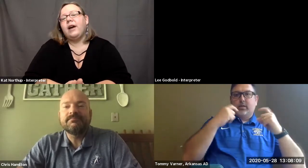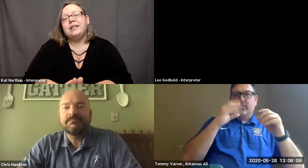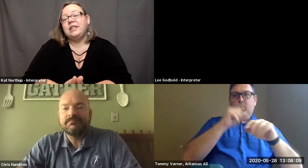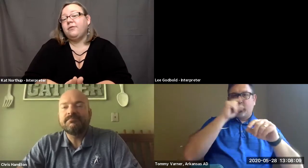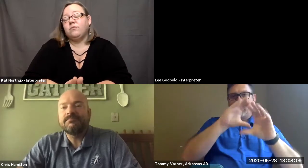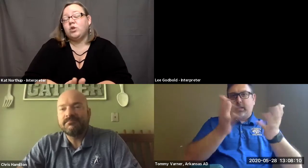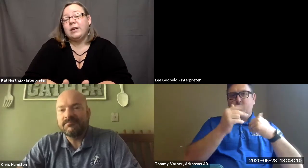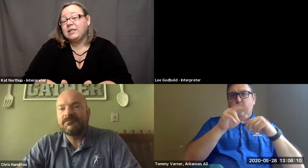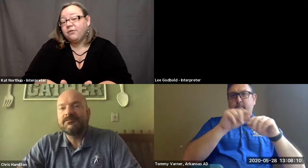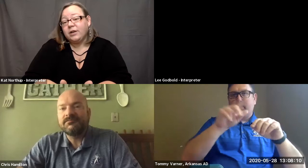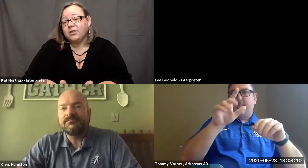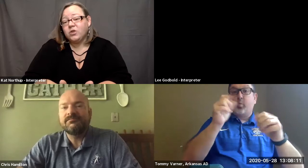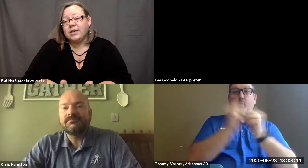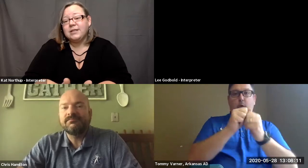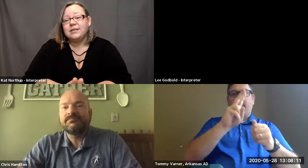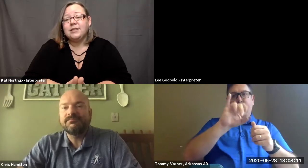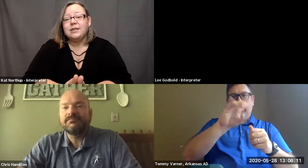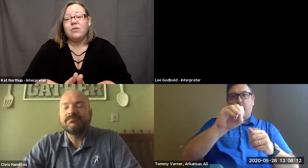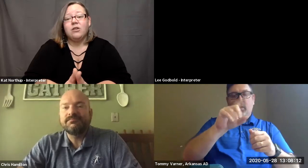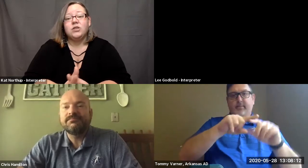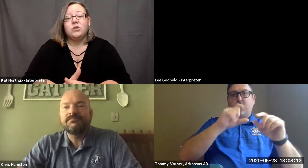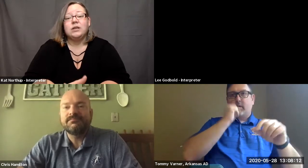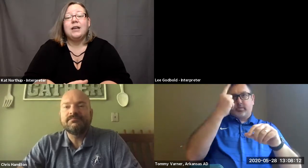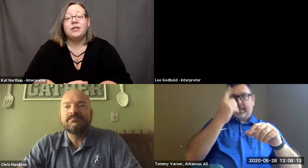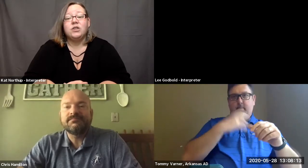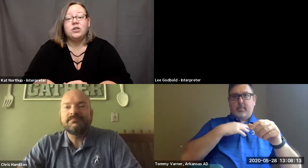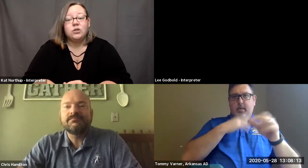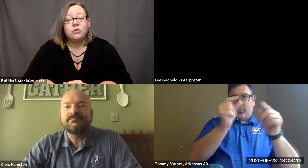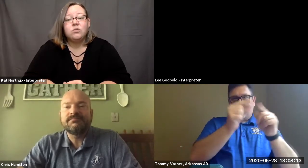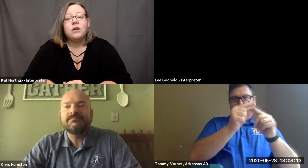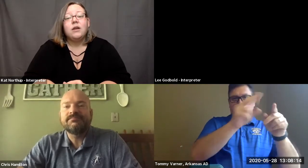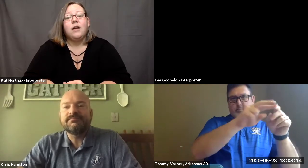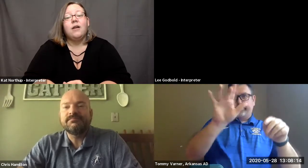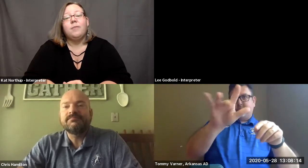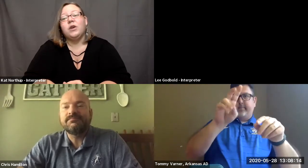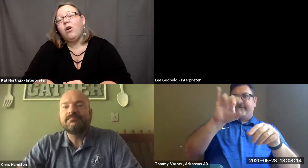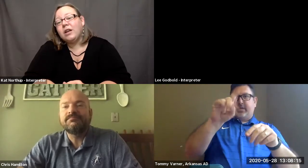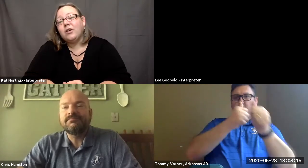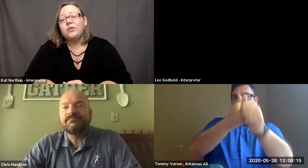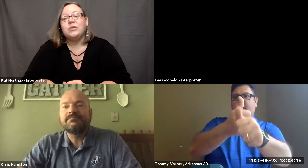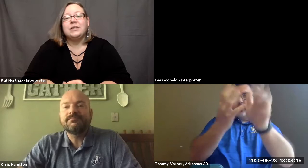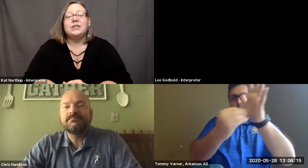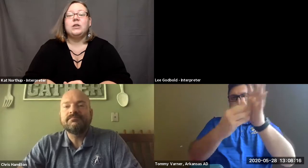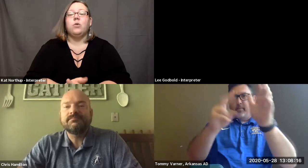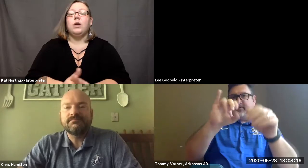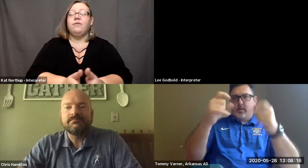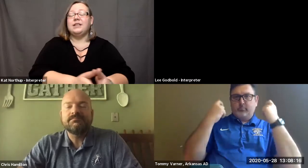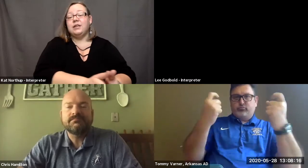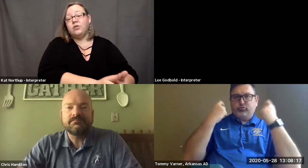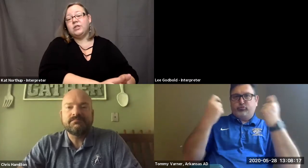provided 20 different exercises that our student athletes could do, the cardios. And so if they didn't